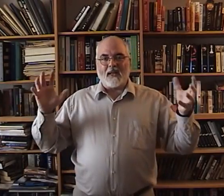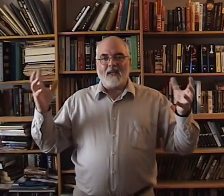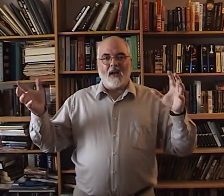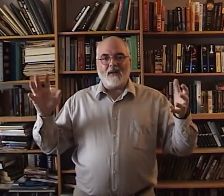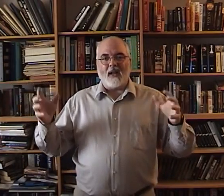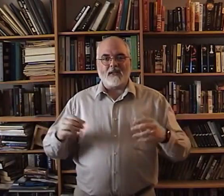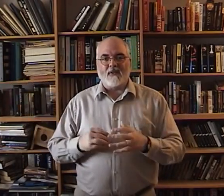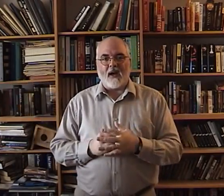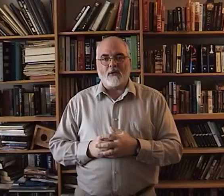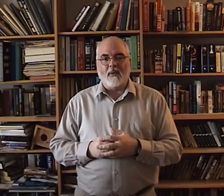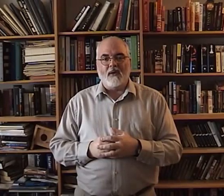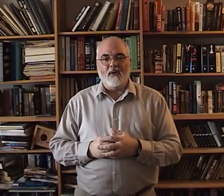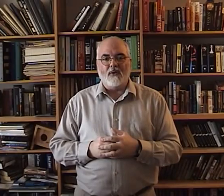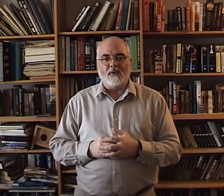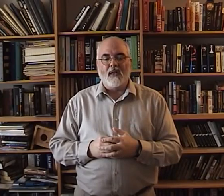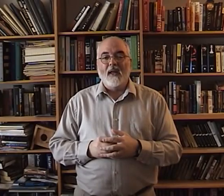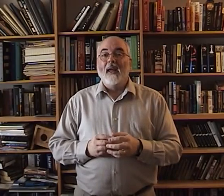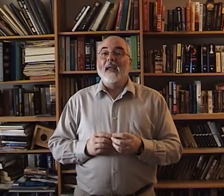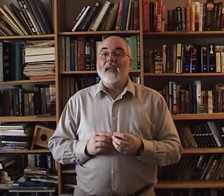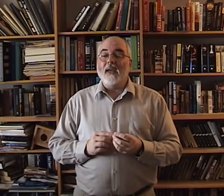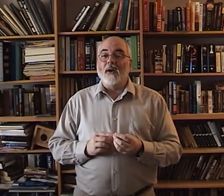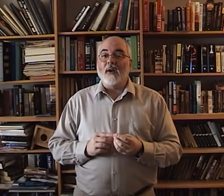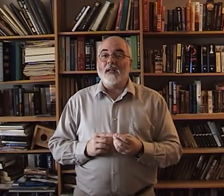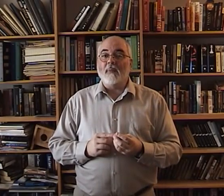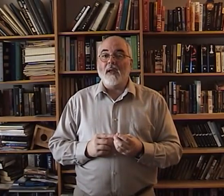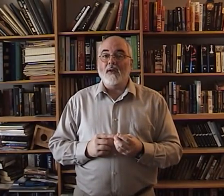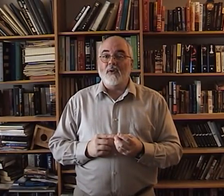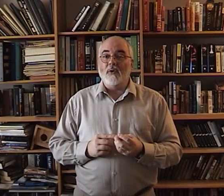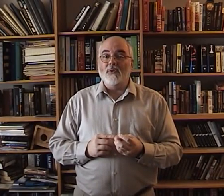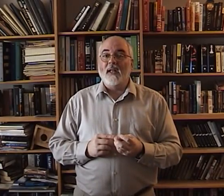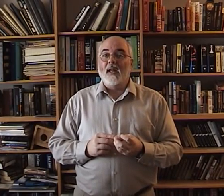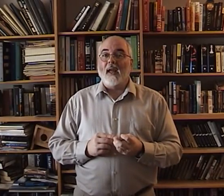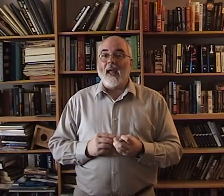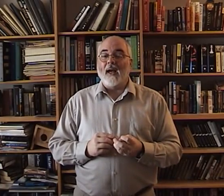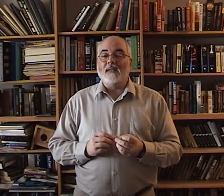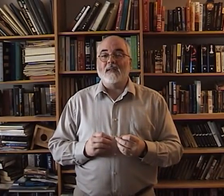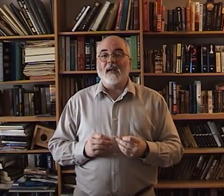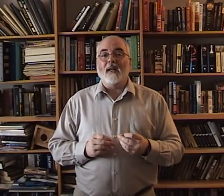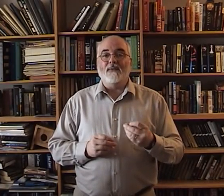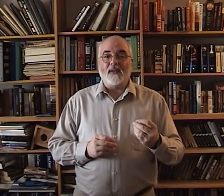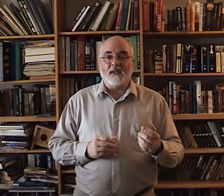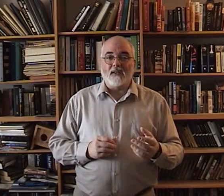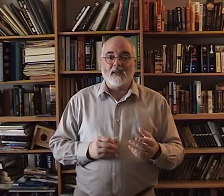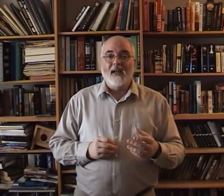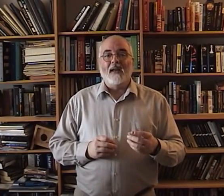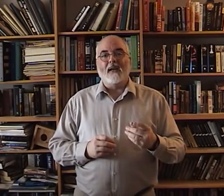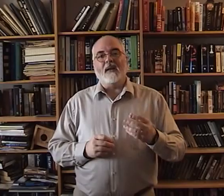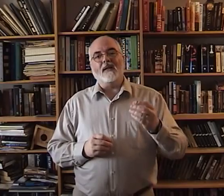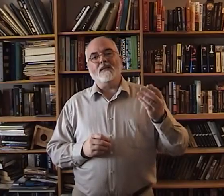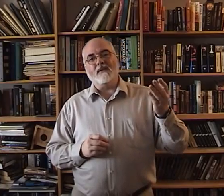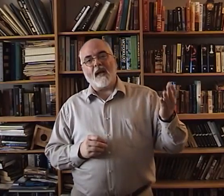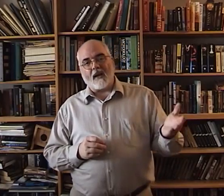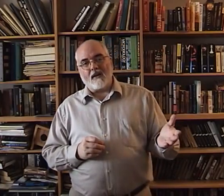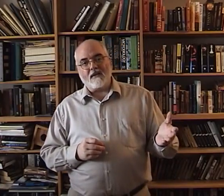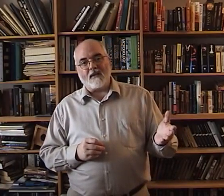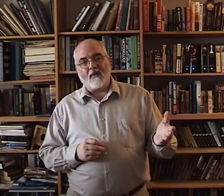the context of how it's being used. Here, it's being used as an emphasis in exactly the same